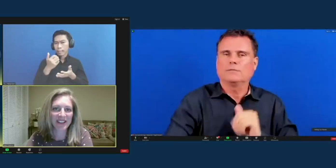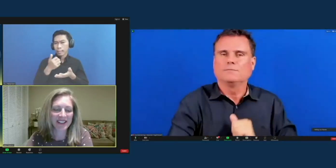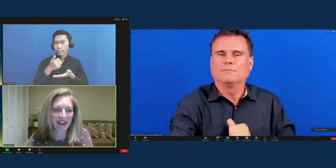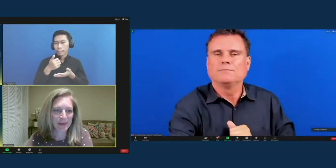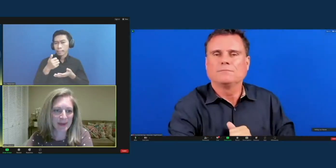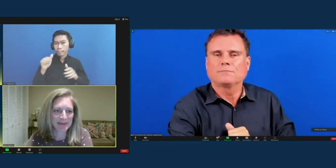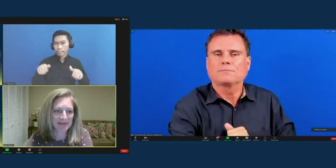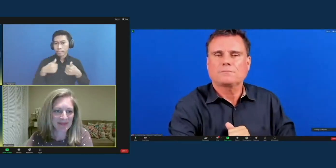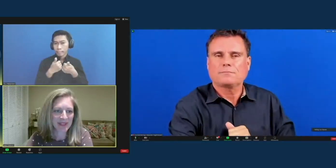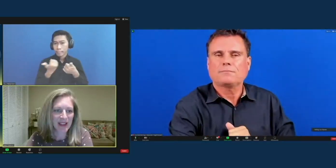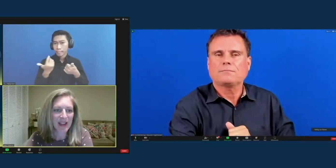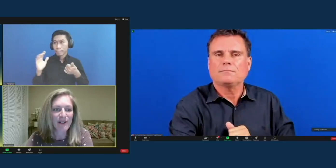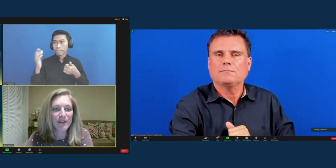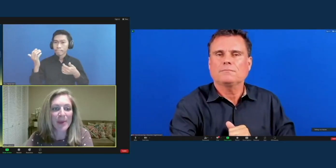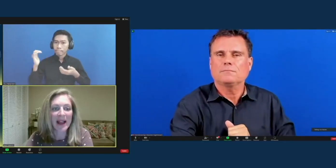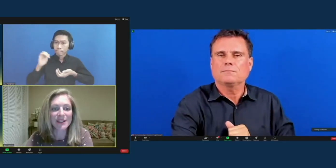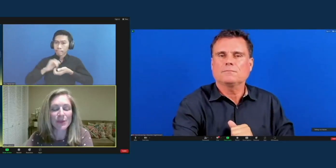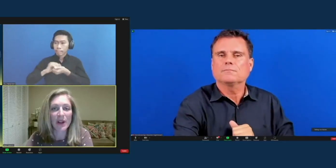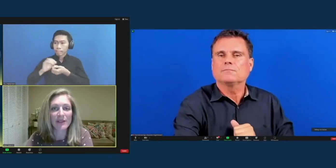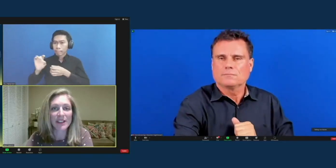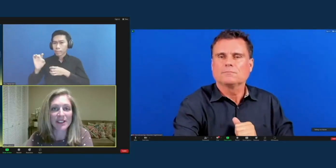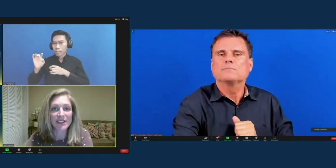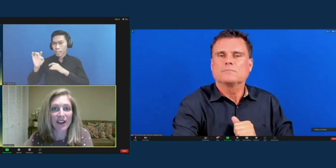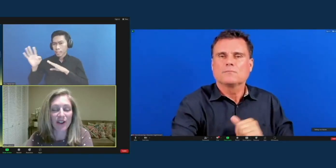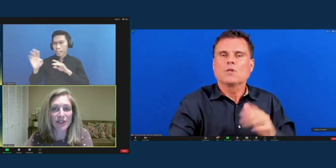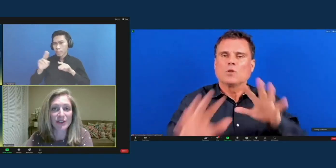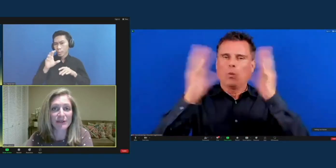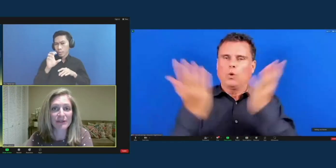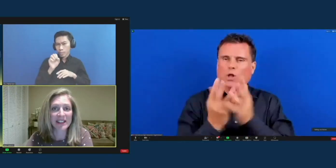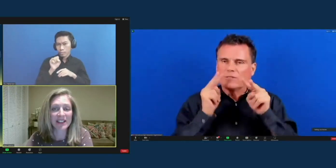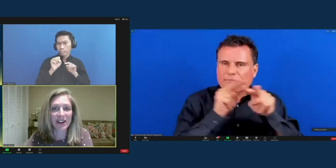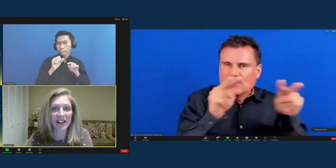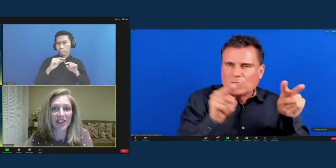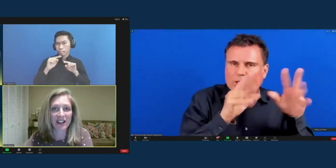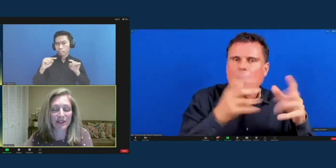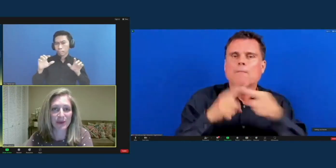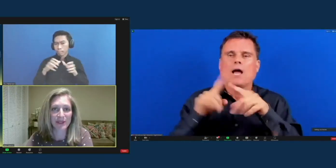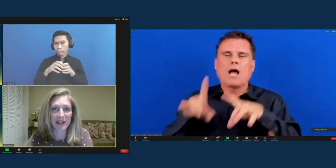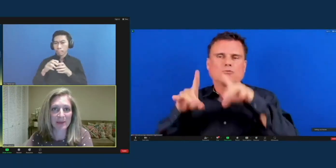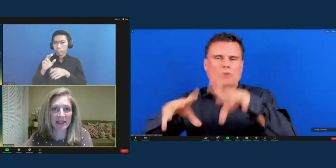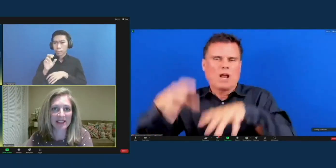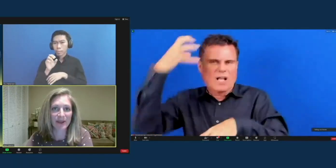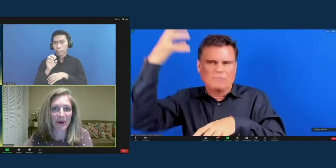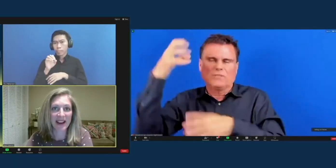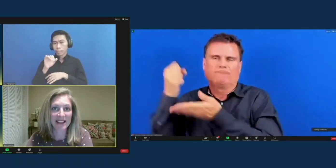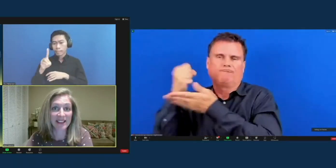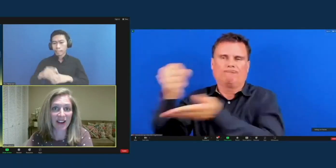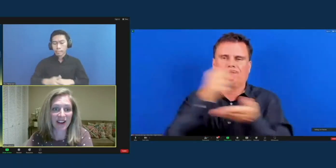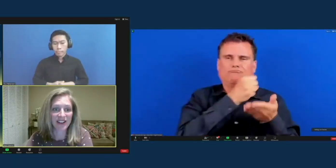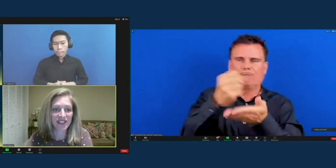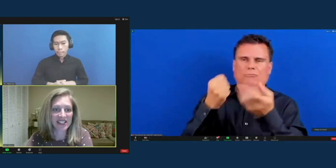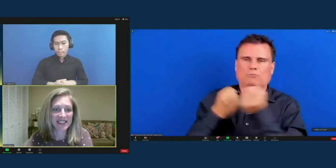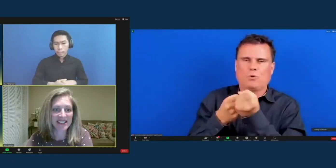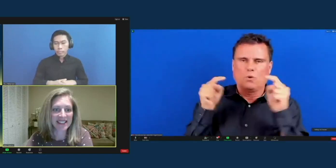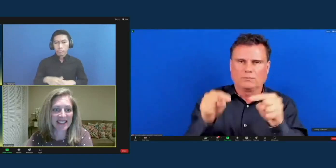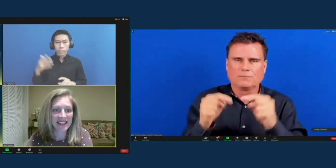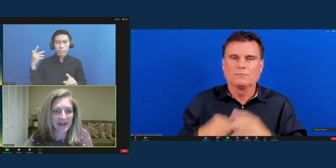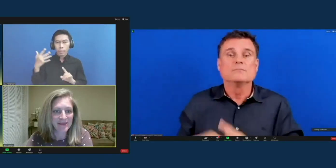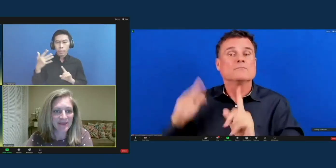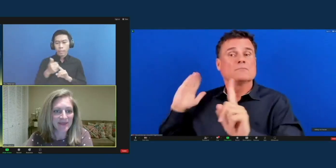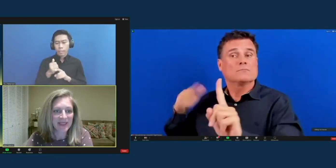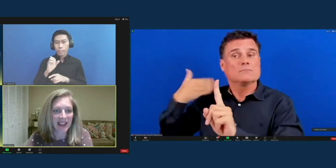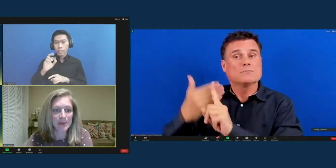the Australian government. For the past 12 years, the All Children Reading Grand Challenge for Development, or ACR